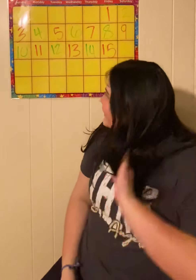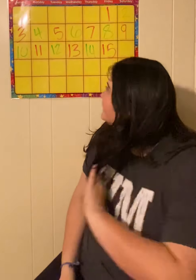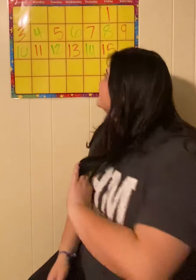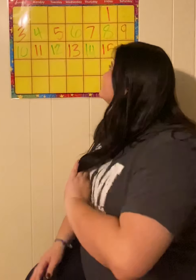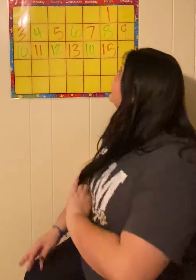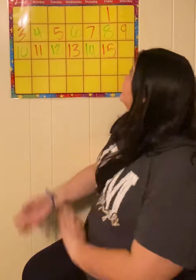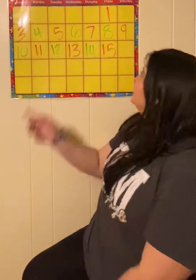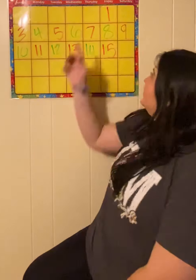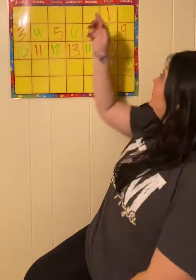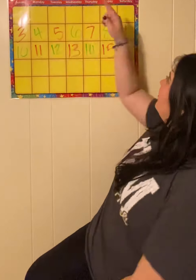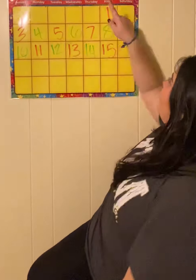guys.